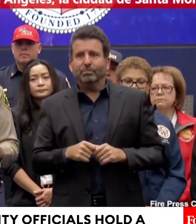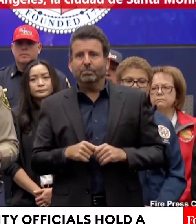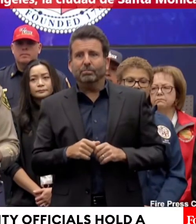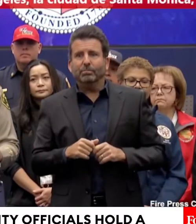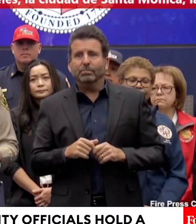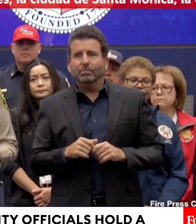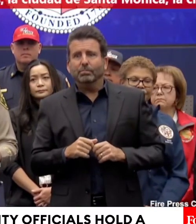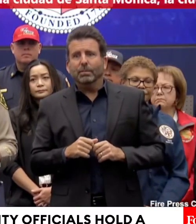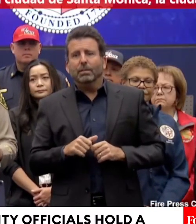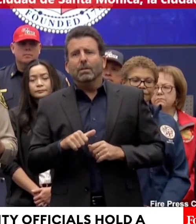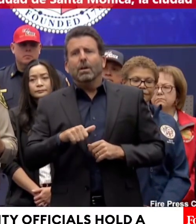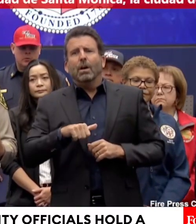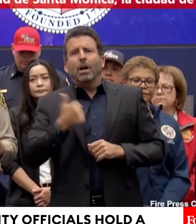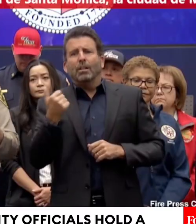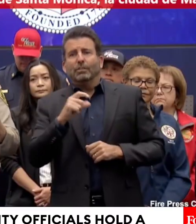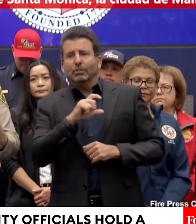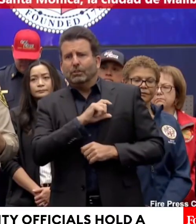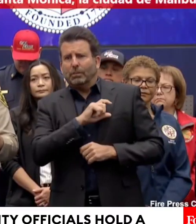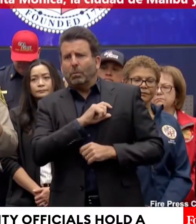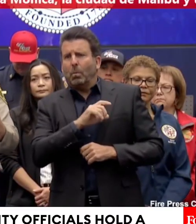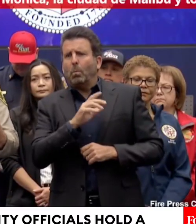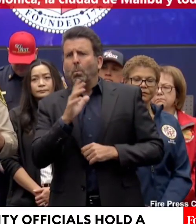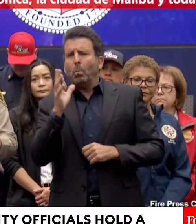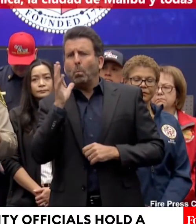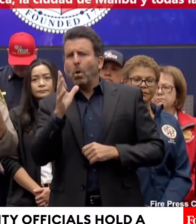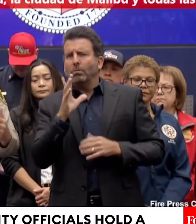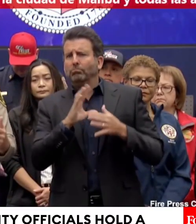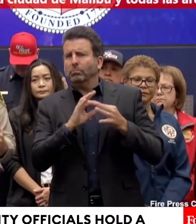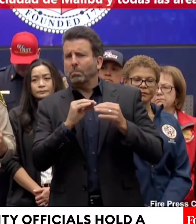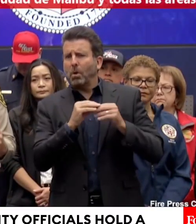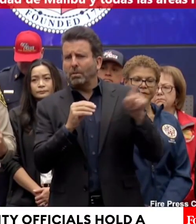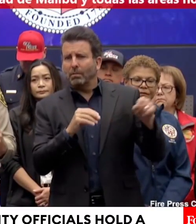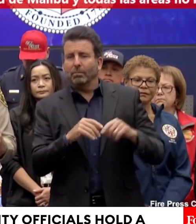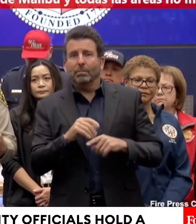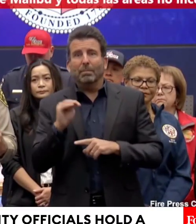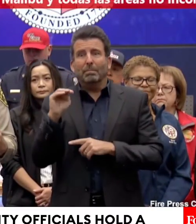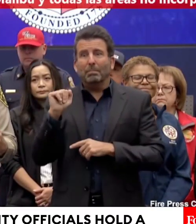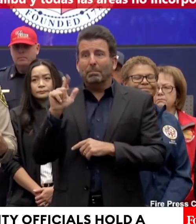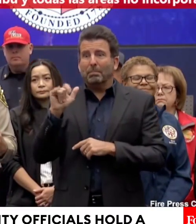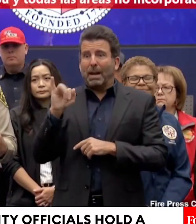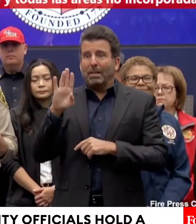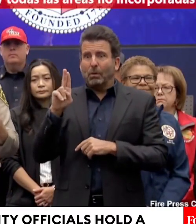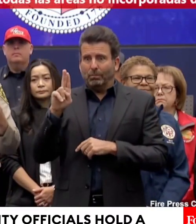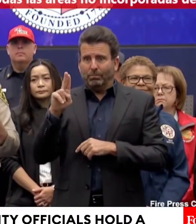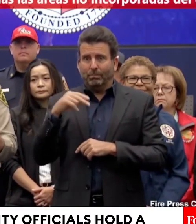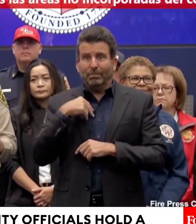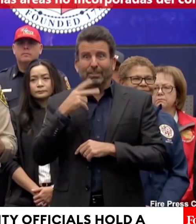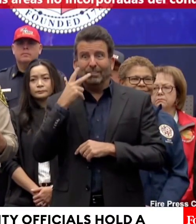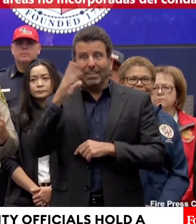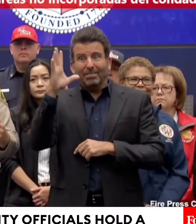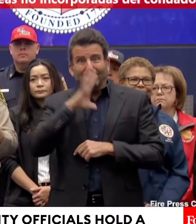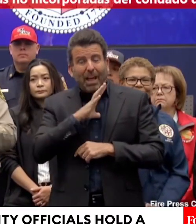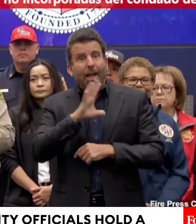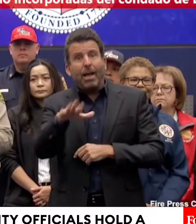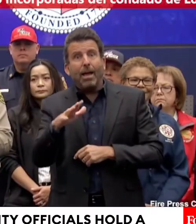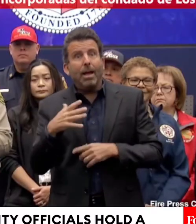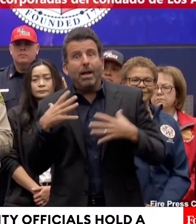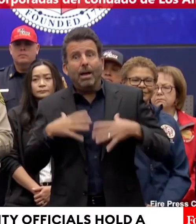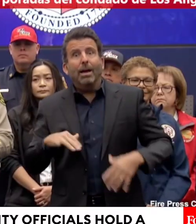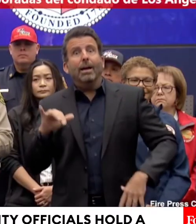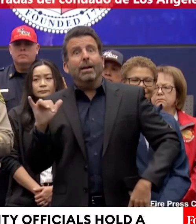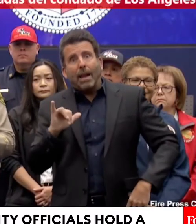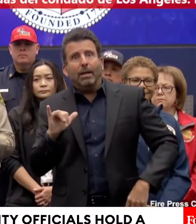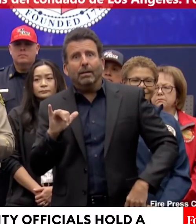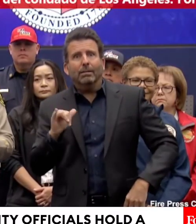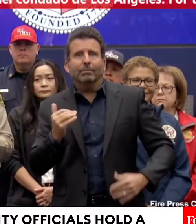Malibu area, I saw a gentleman that looked like a firefighter, and I asked him if he was okay because he was